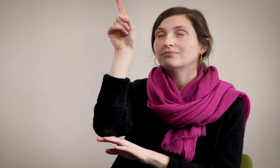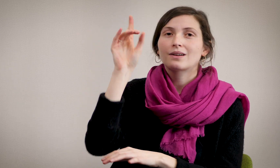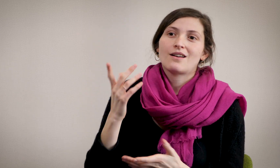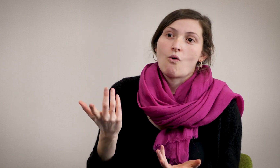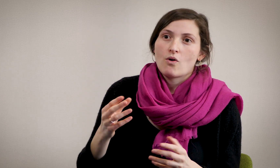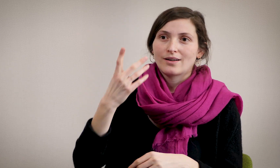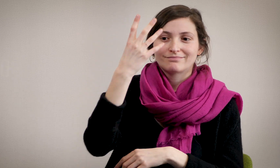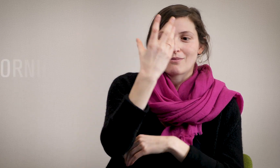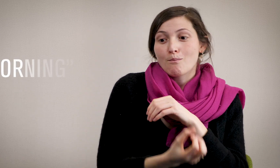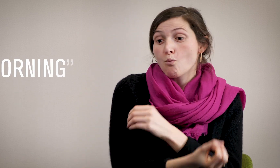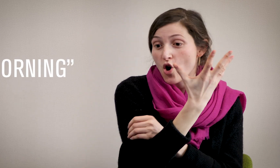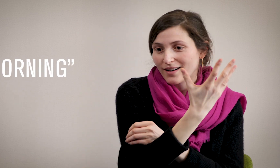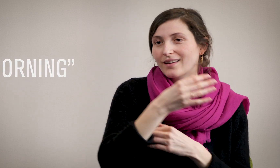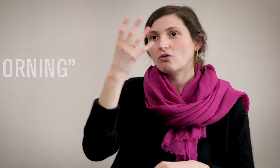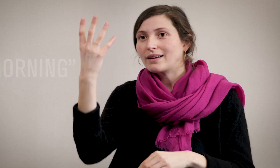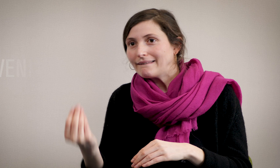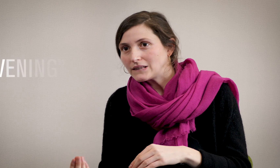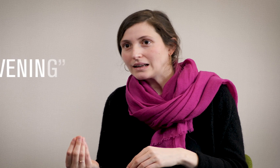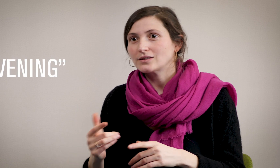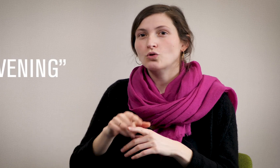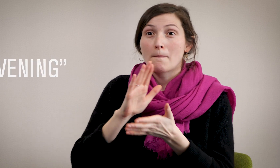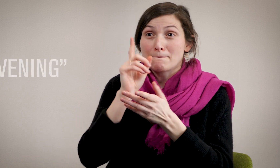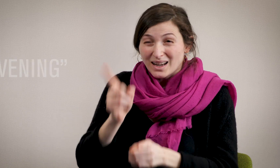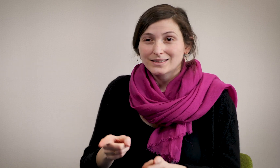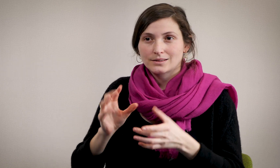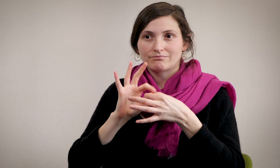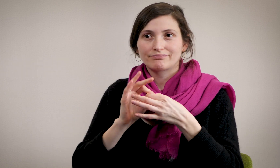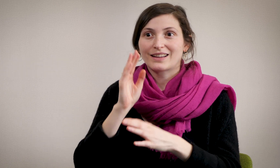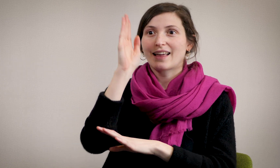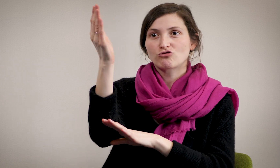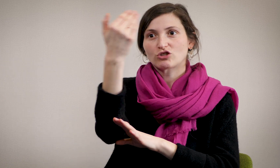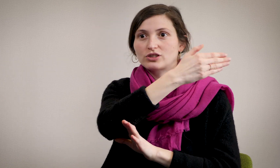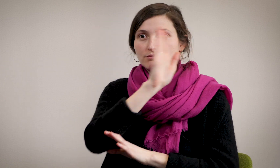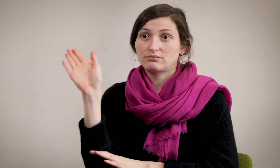And the signs morning and evening would be related to the sunrise and the sunset. So it's very directional.